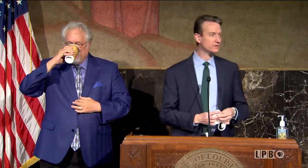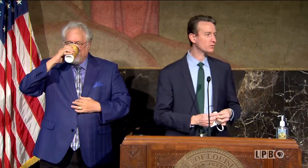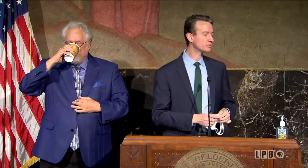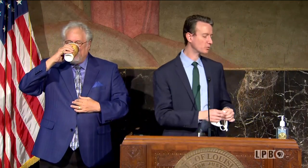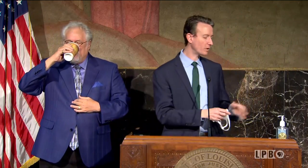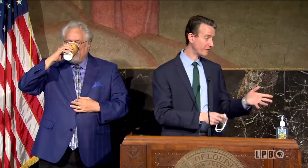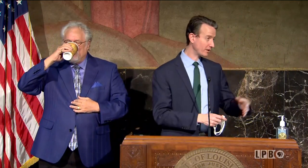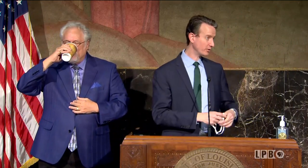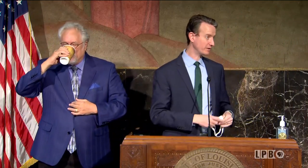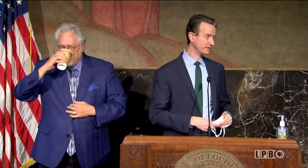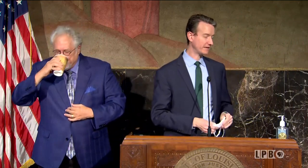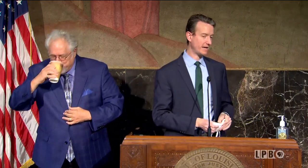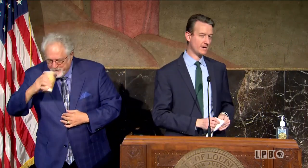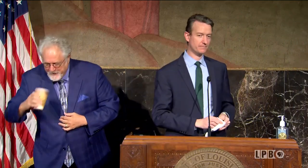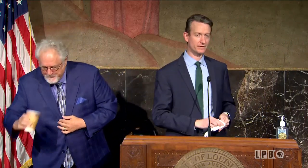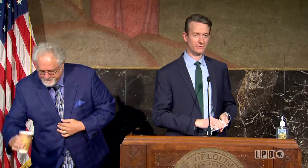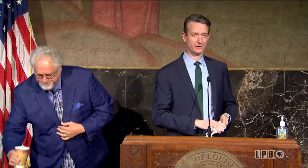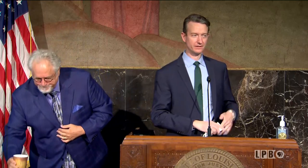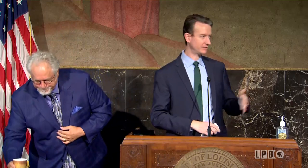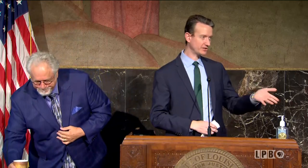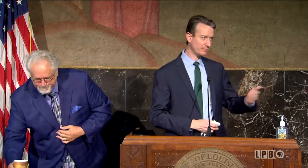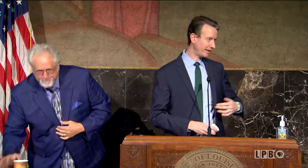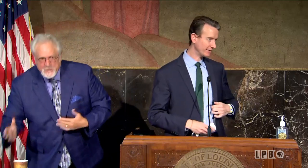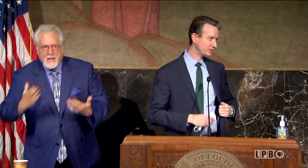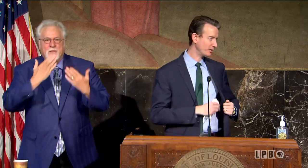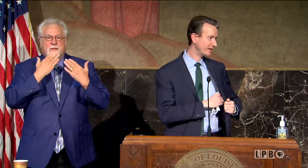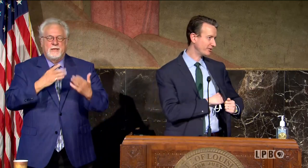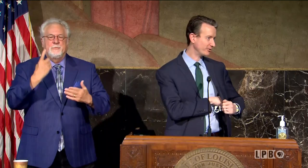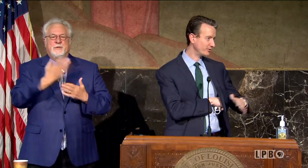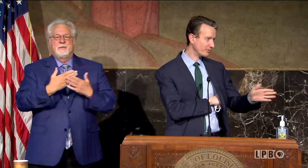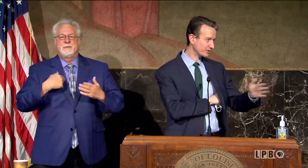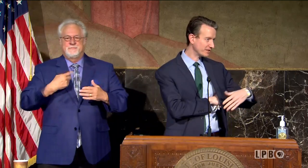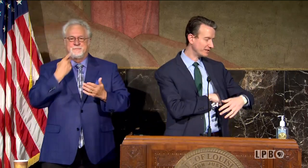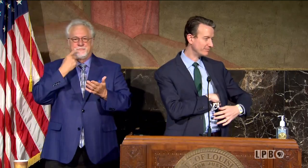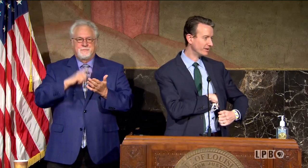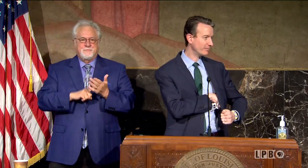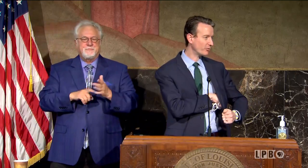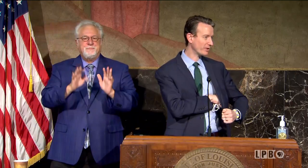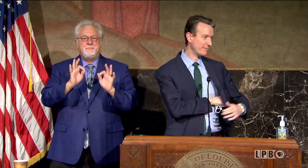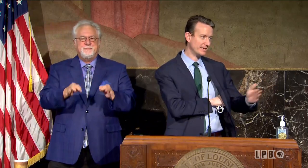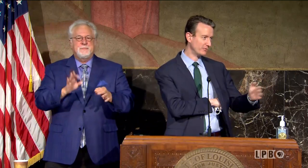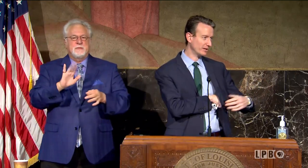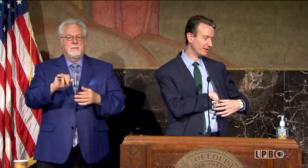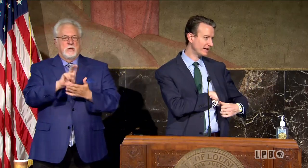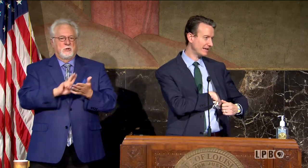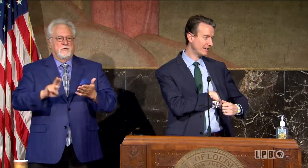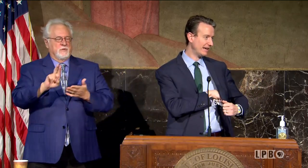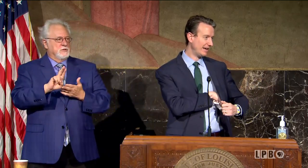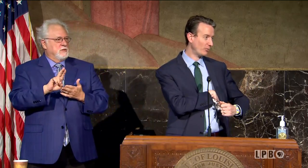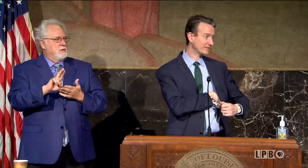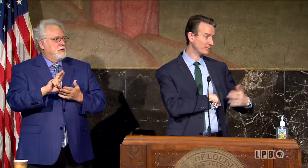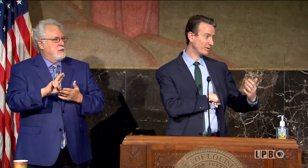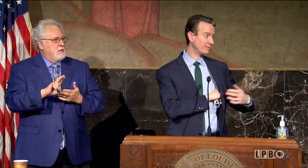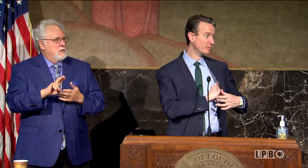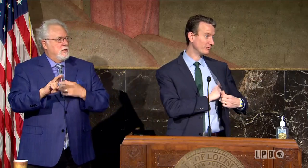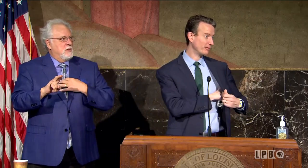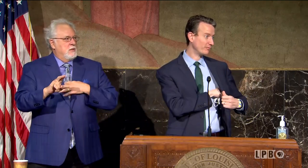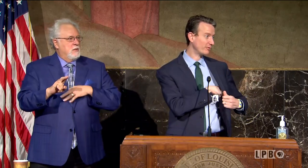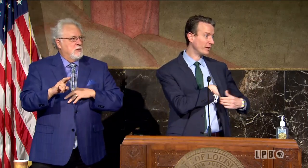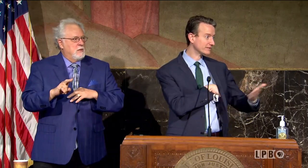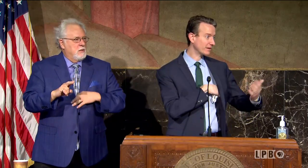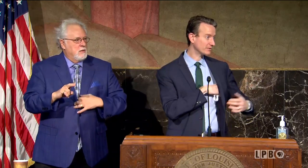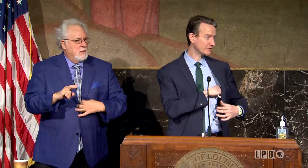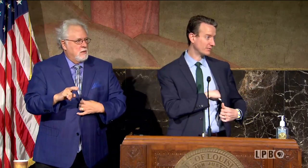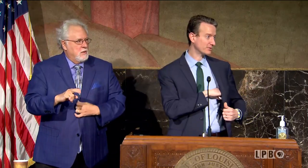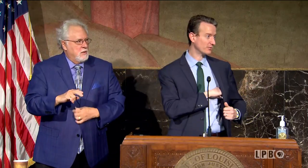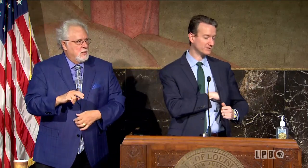Thank you. So one thing I'll note is the decision by LSU or any other university before that meeting really wasn't with input